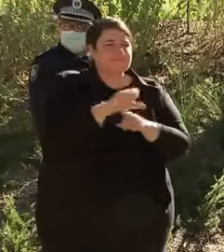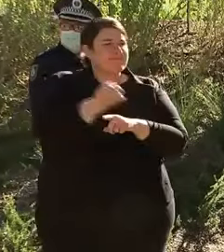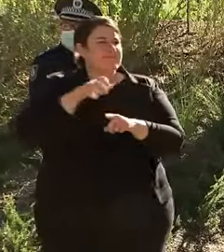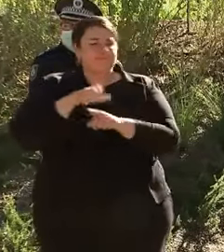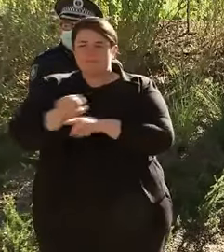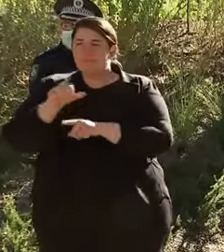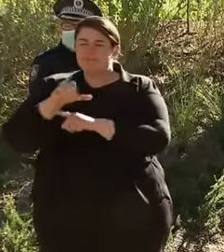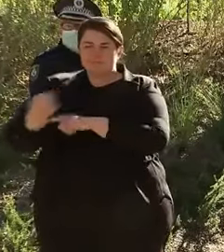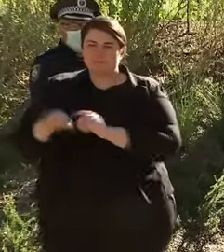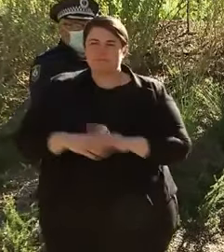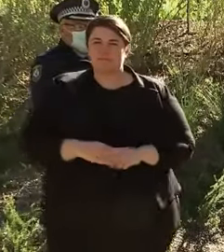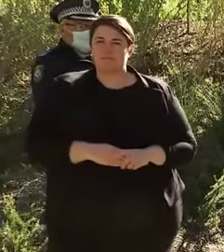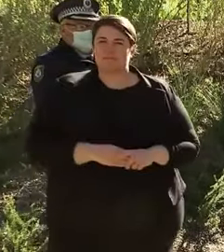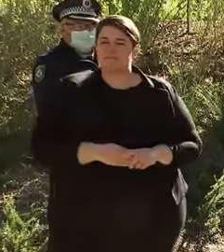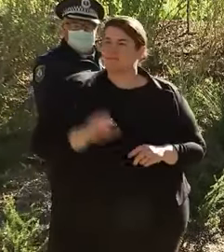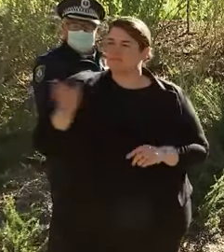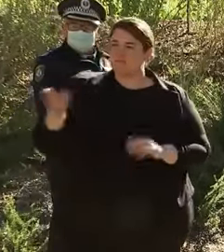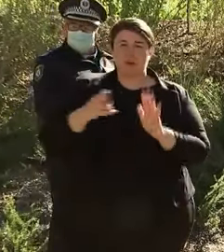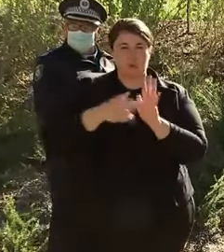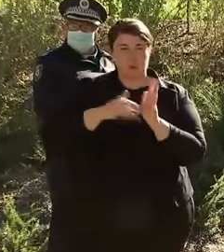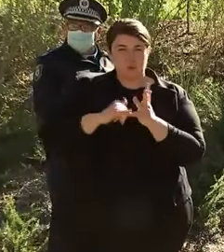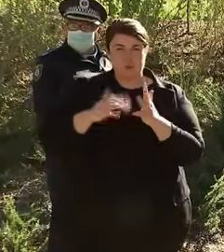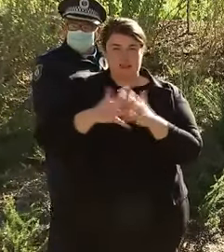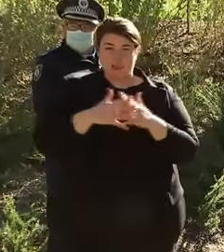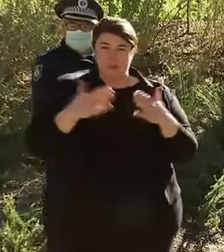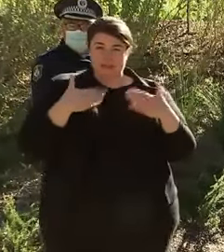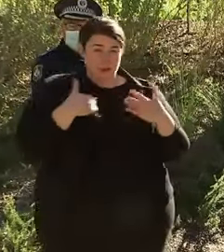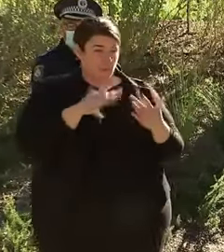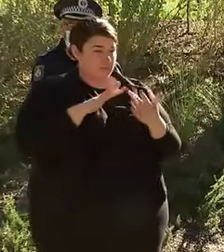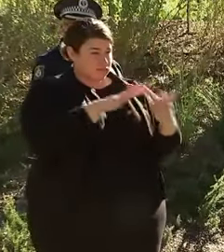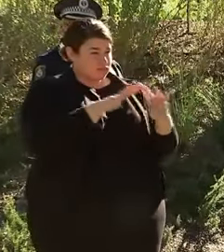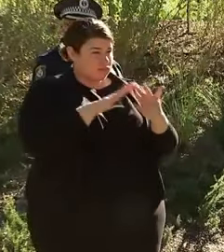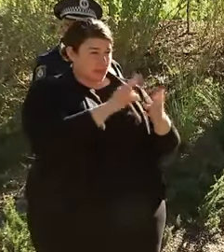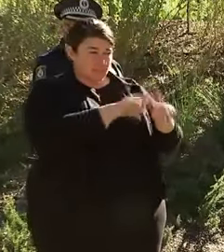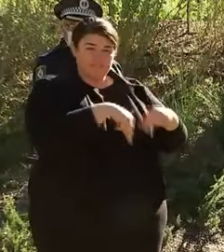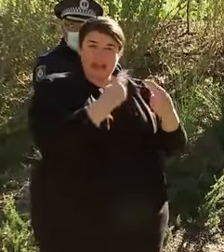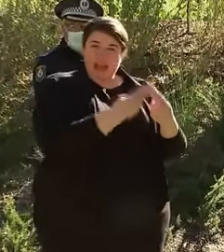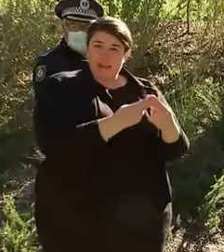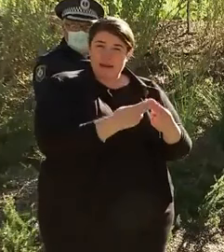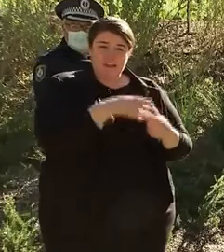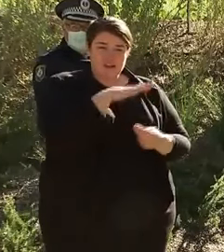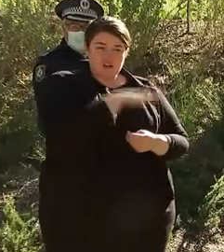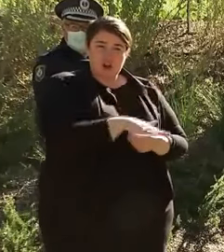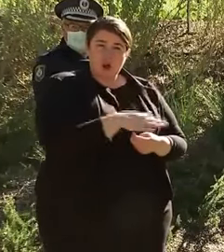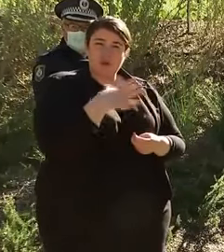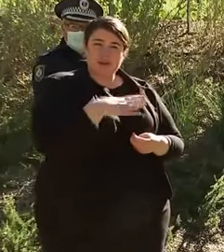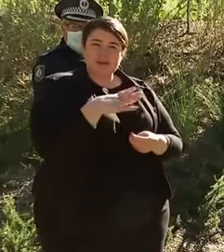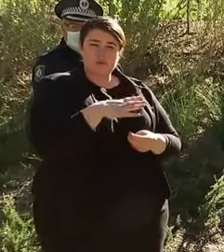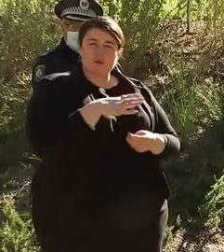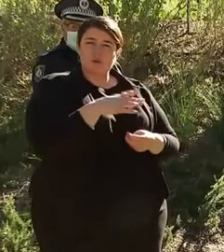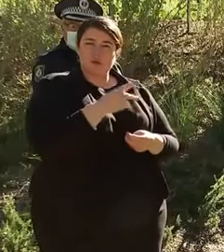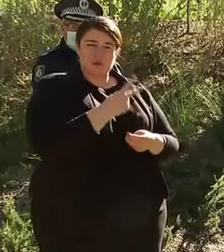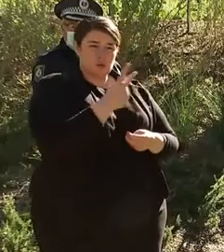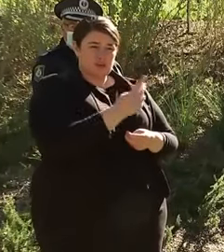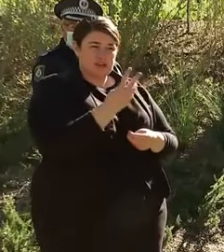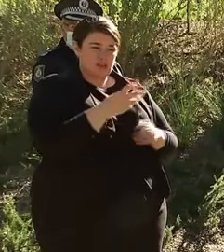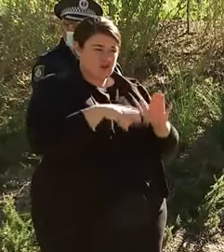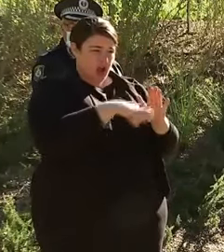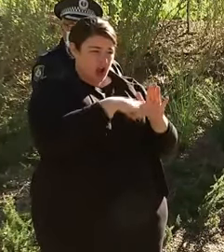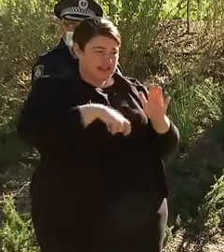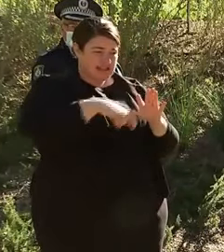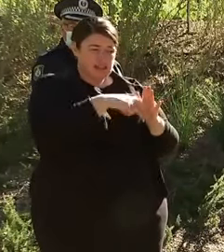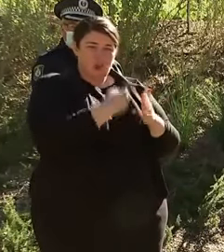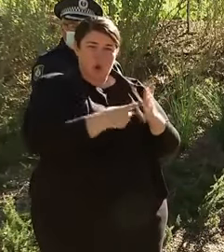of transmission. Is New South Wales Health in contact with that family? We're hearing that the child has to be 23 hours in isolation, can